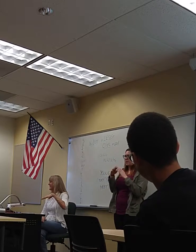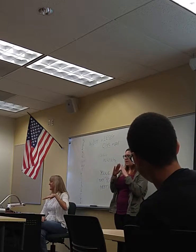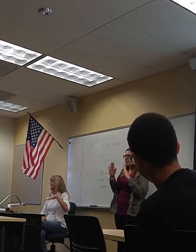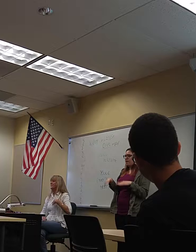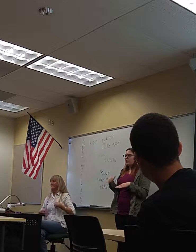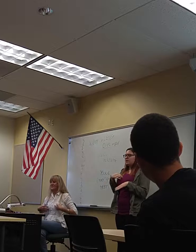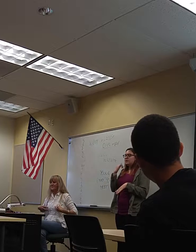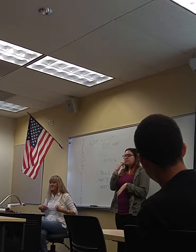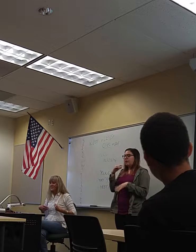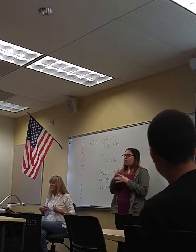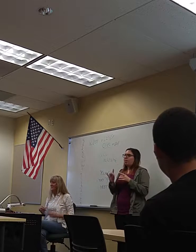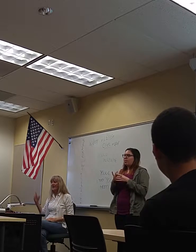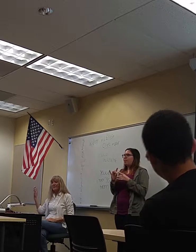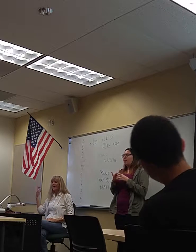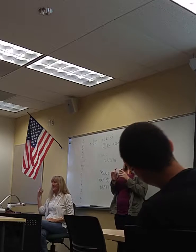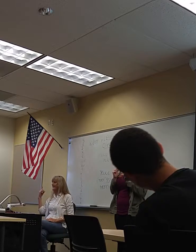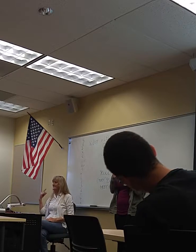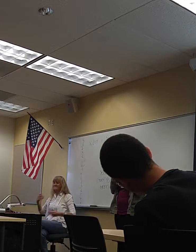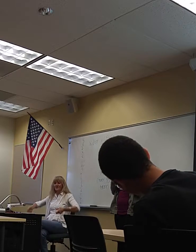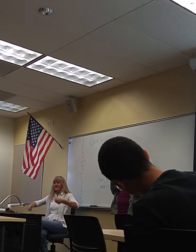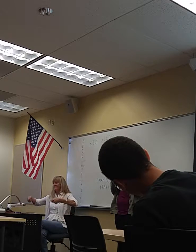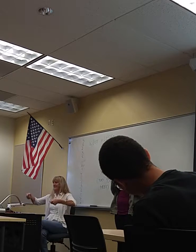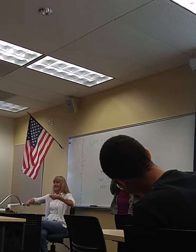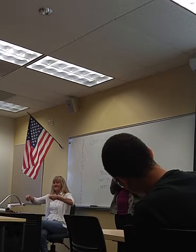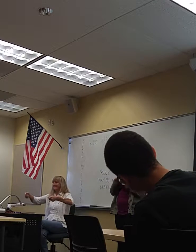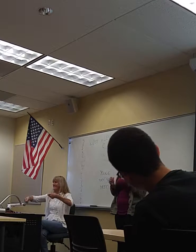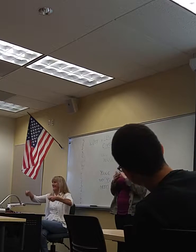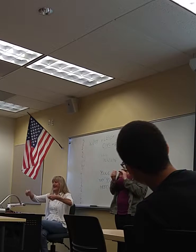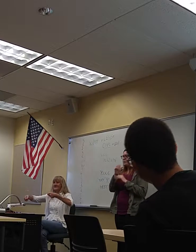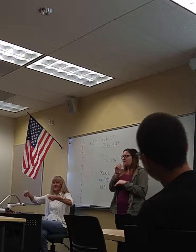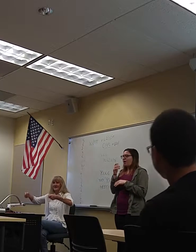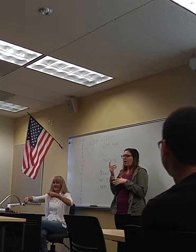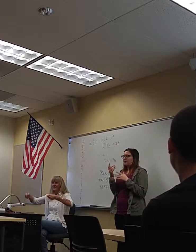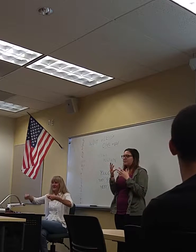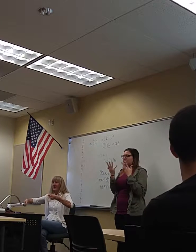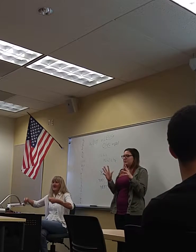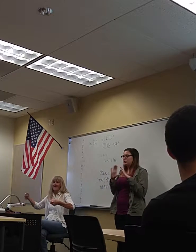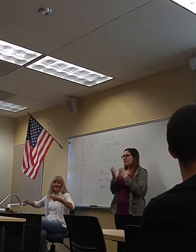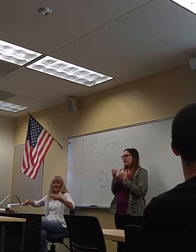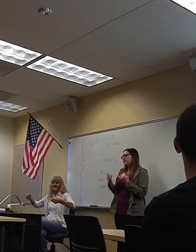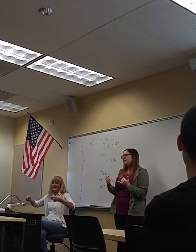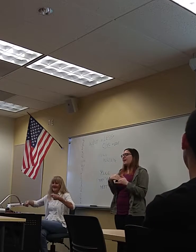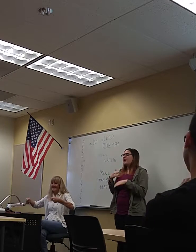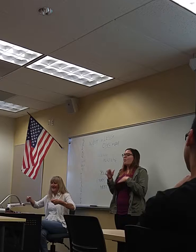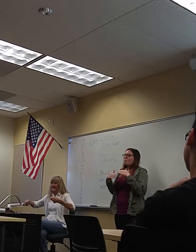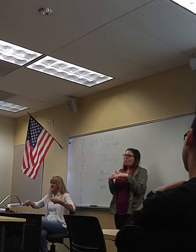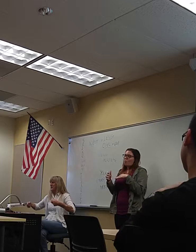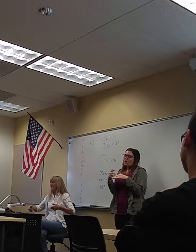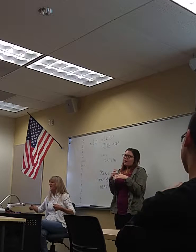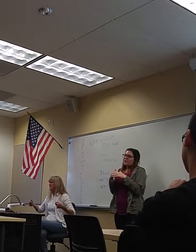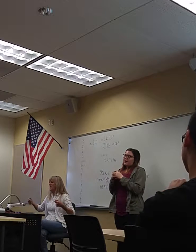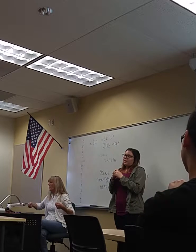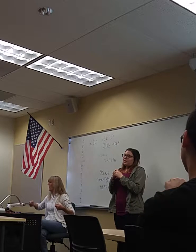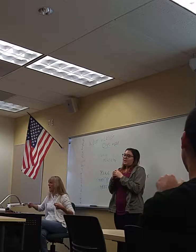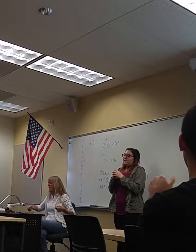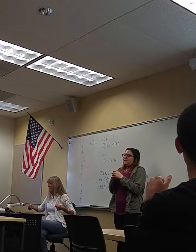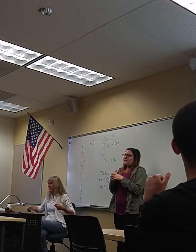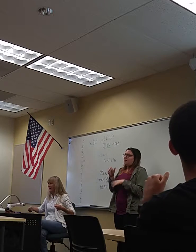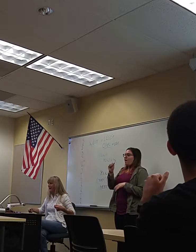today. I'm walking with a laundry in there, and Alex, that's so gay,